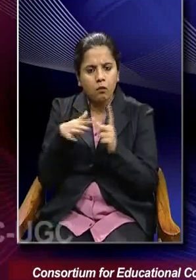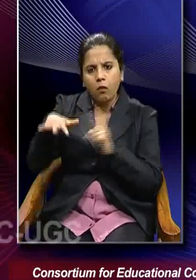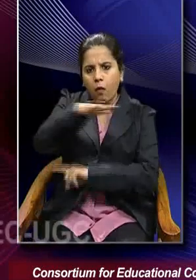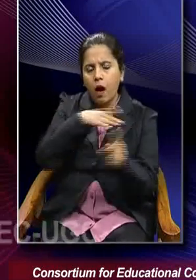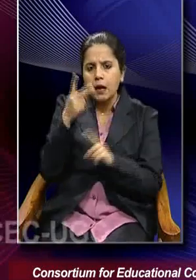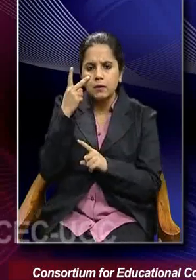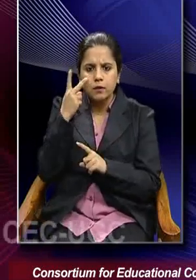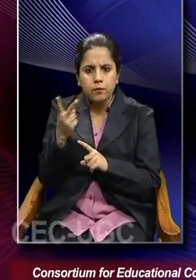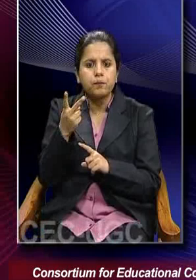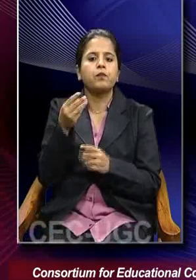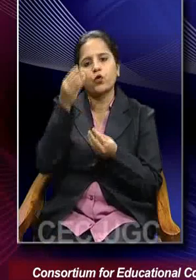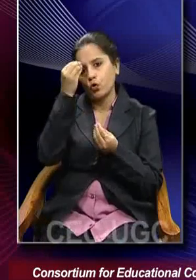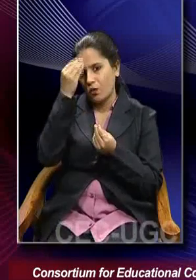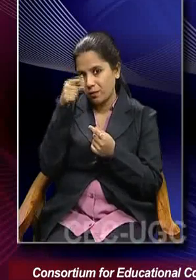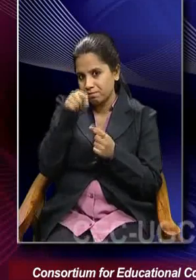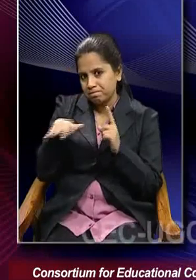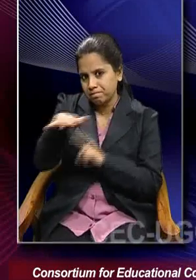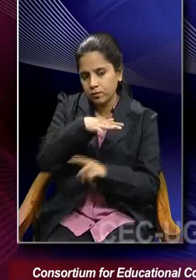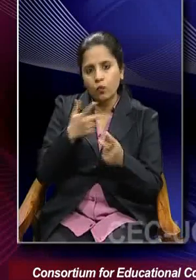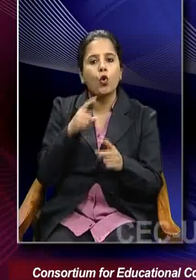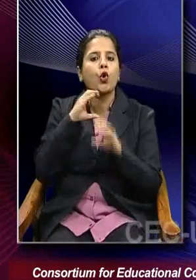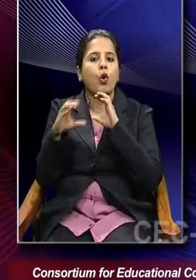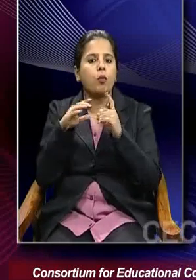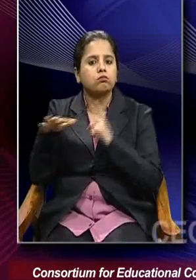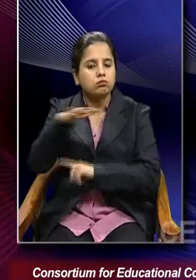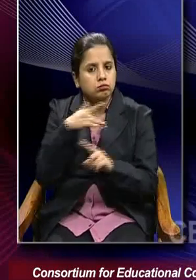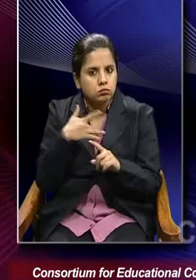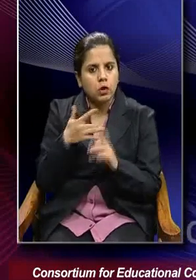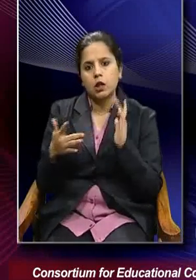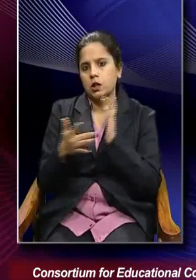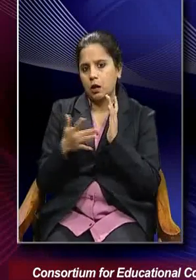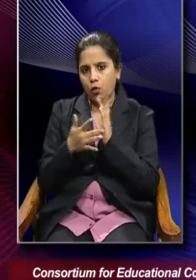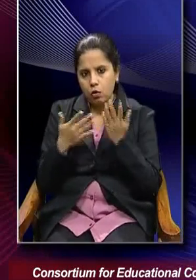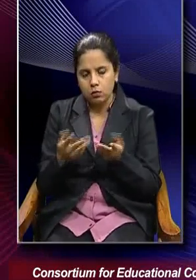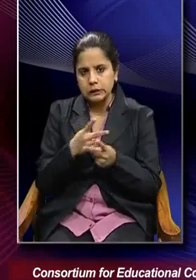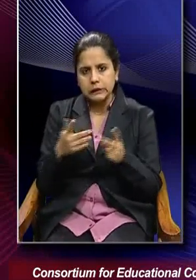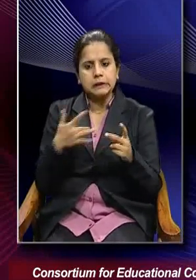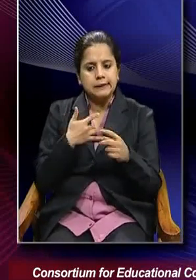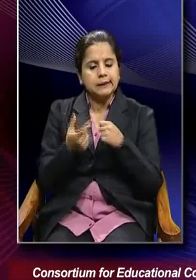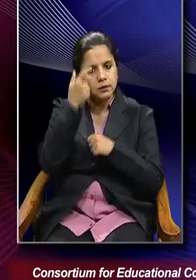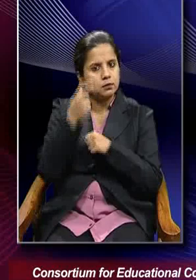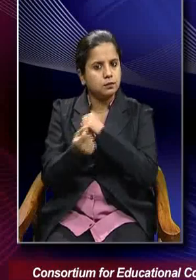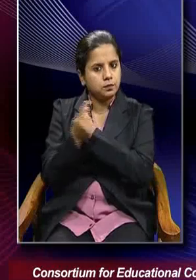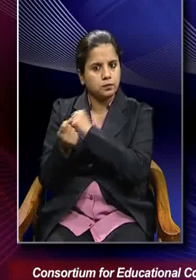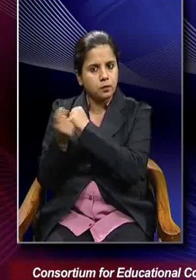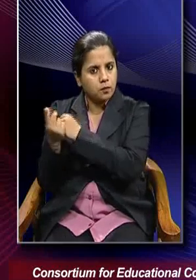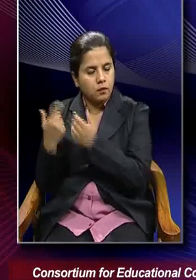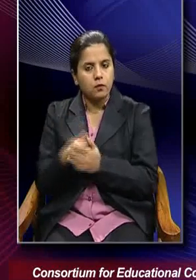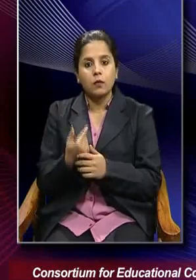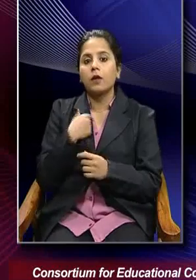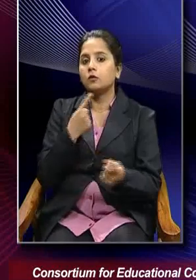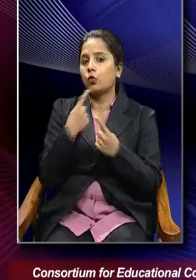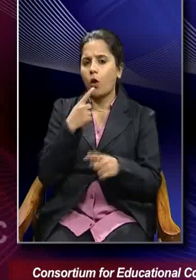of information and communication technologies. When we try to talk